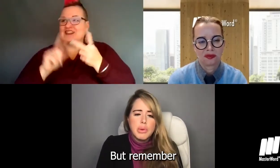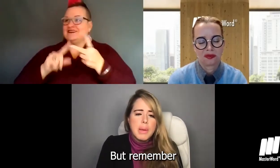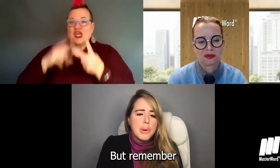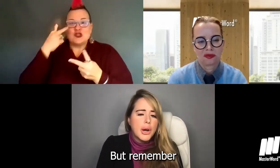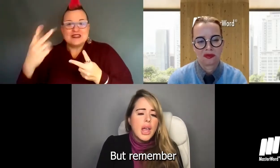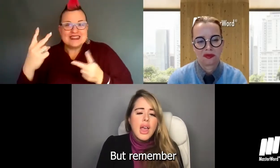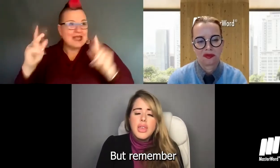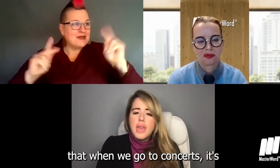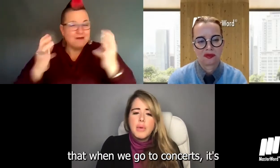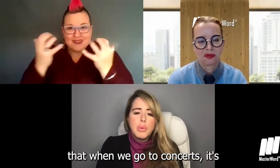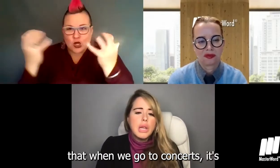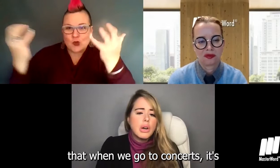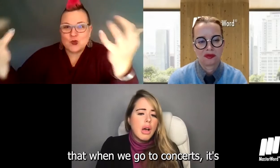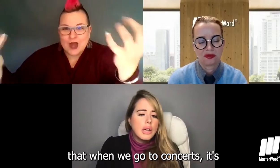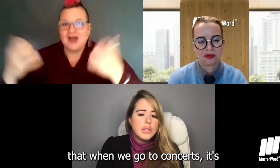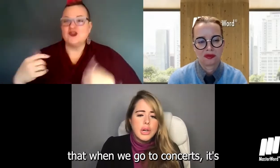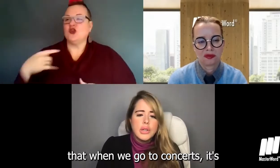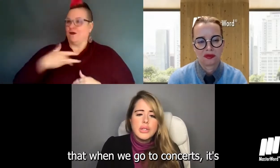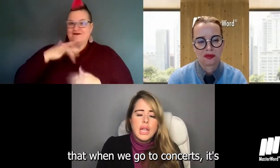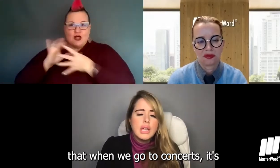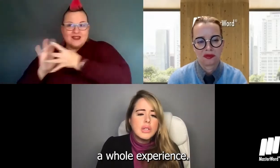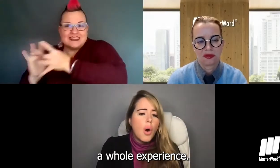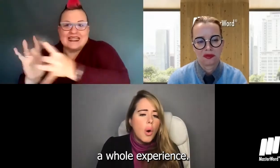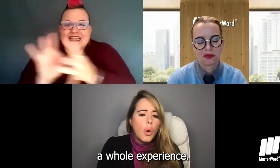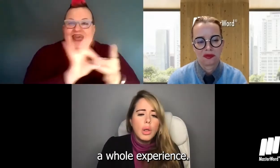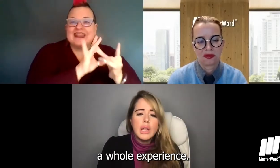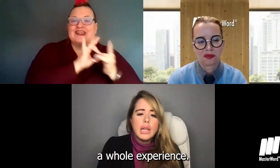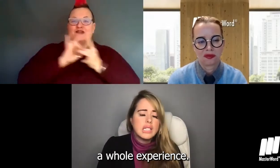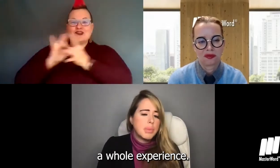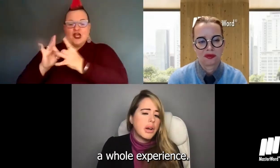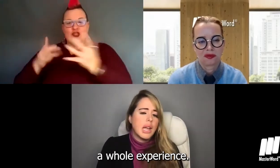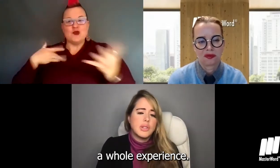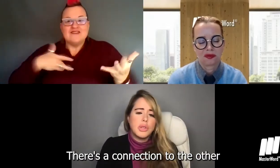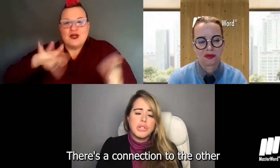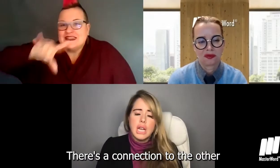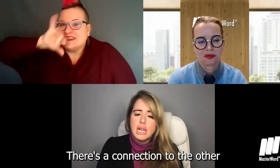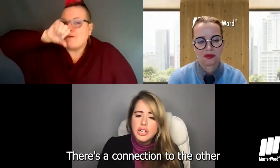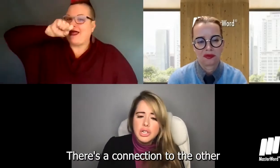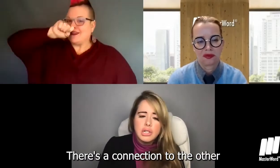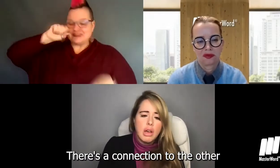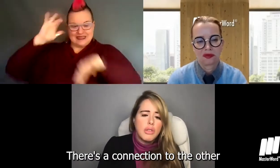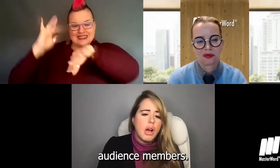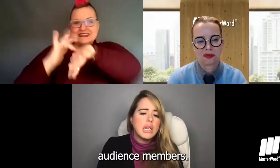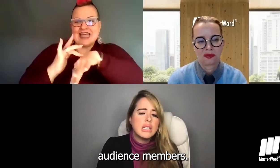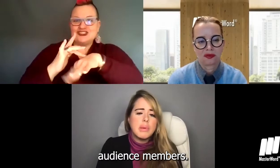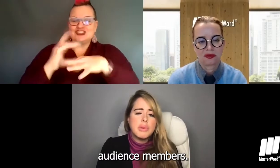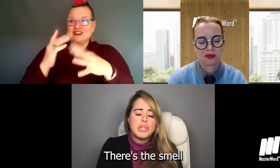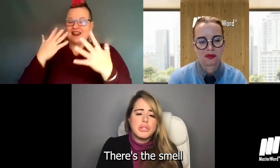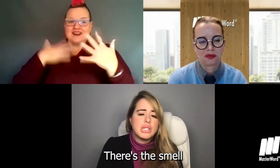remember that when we go to concerts, it's a whole experience. There's a connection to the other audience members. There's the